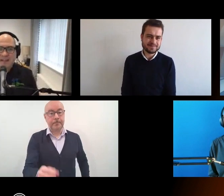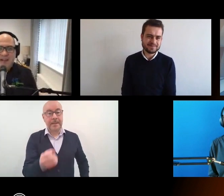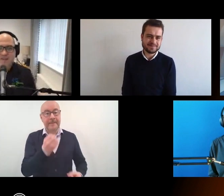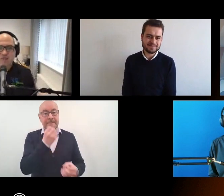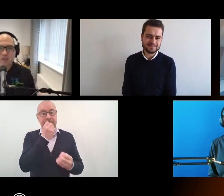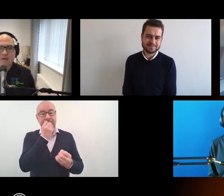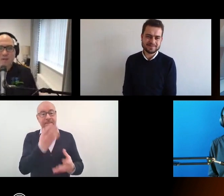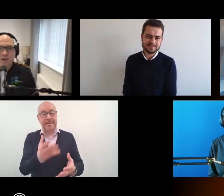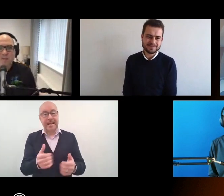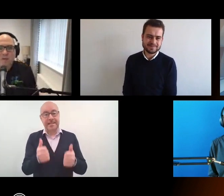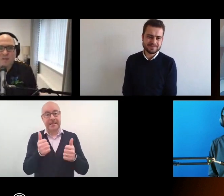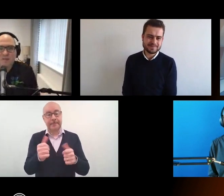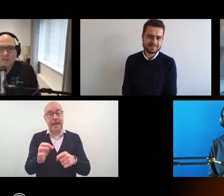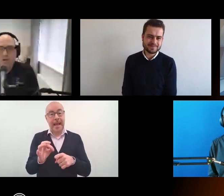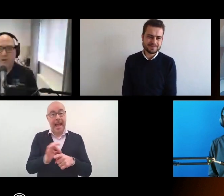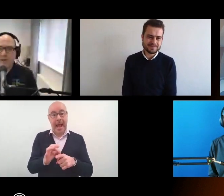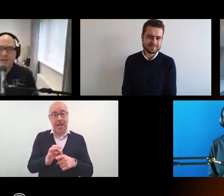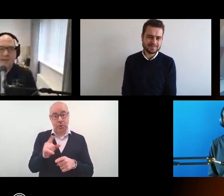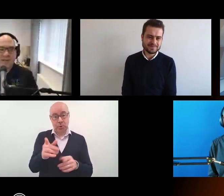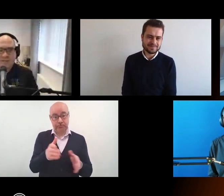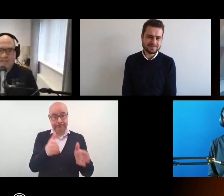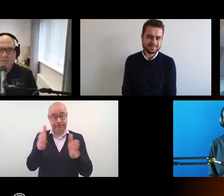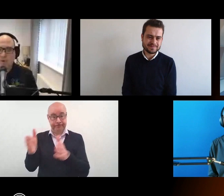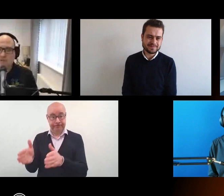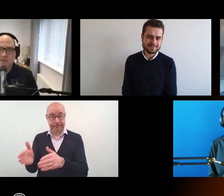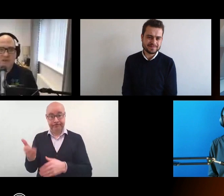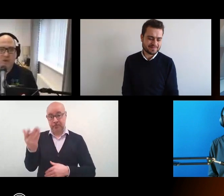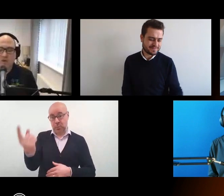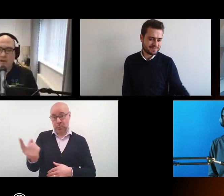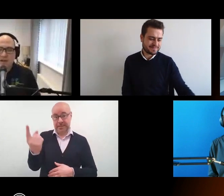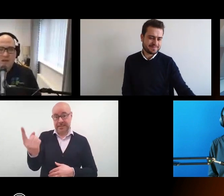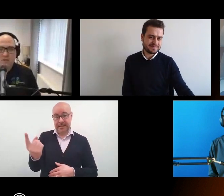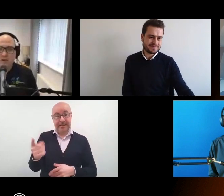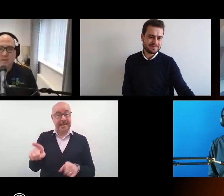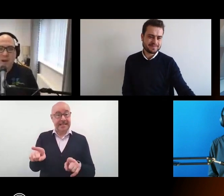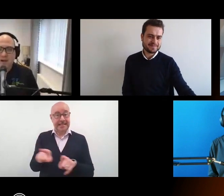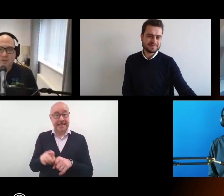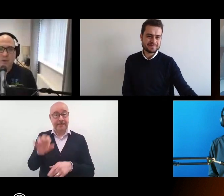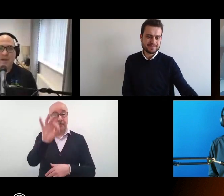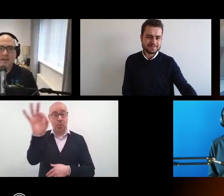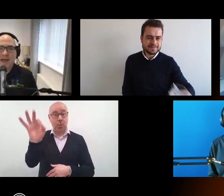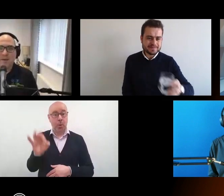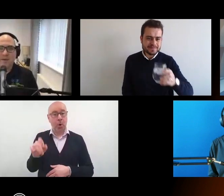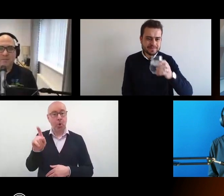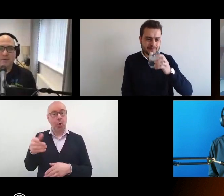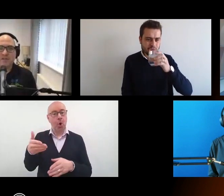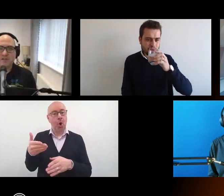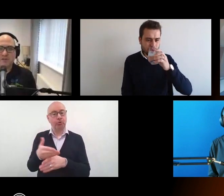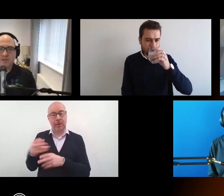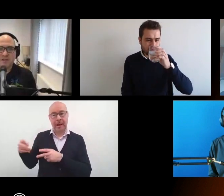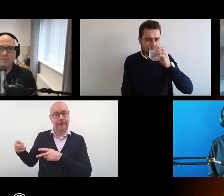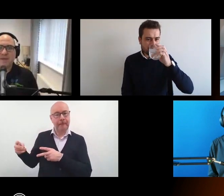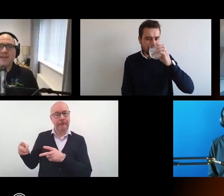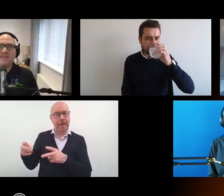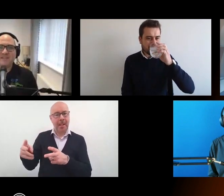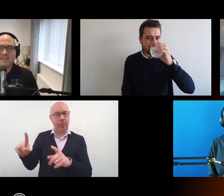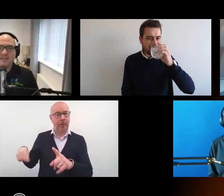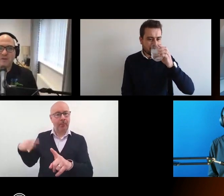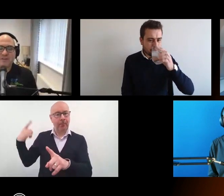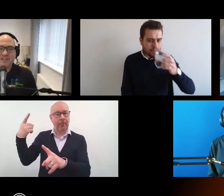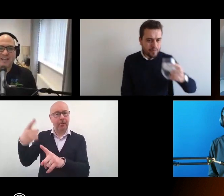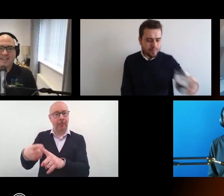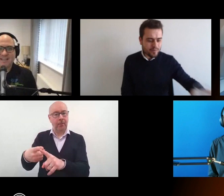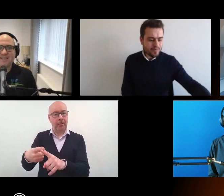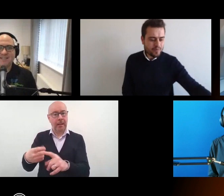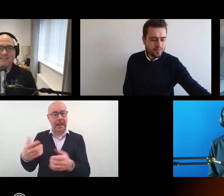Fantastic. And Andrew, if we can move on to you again, same question, your career pathway and how it brings you to being in the seat